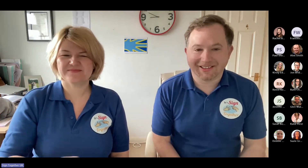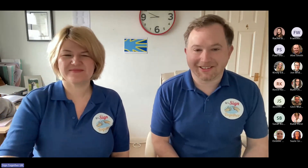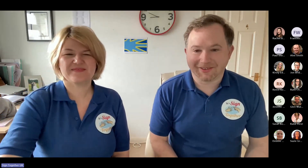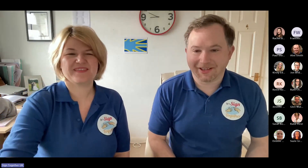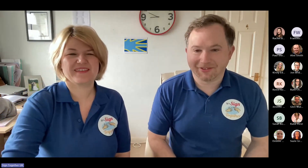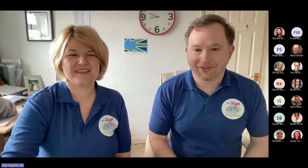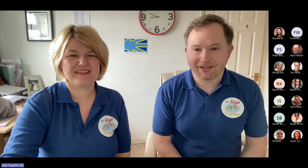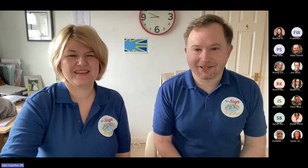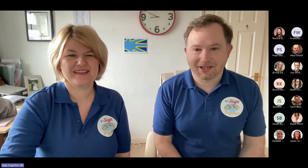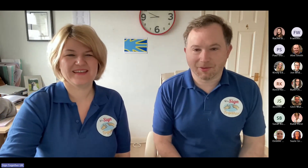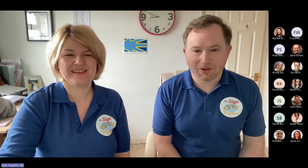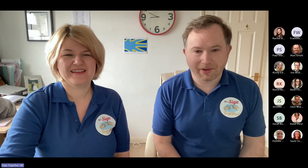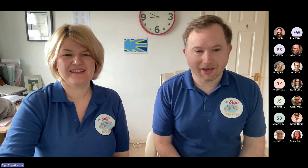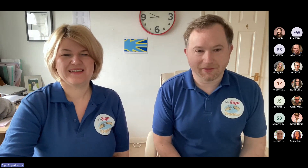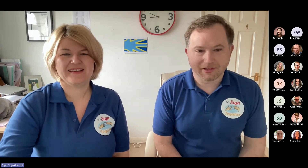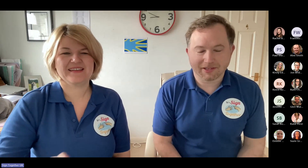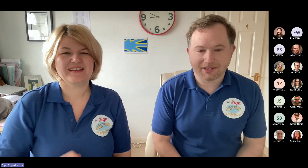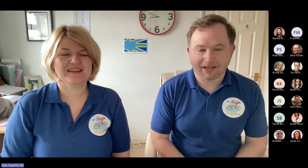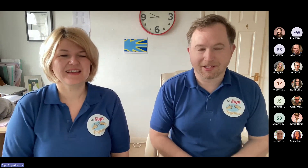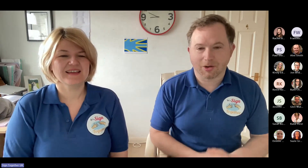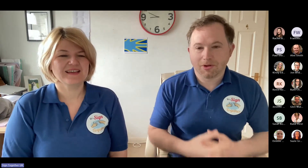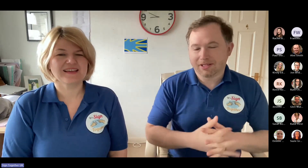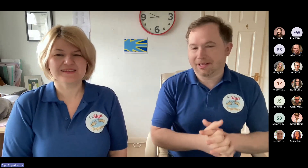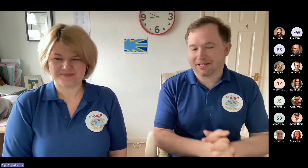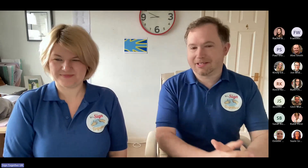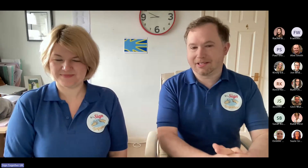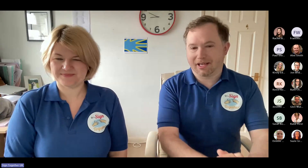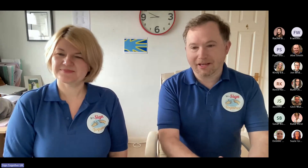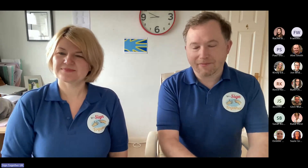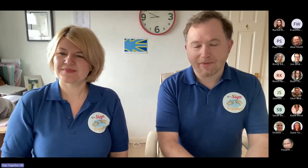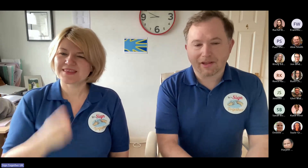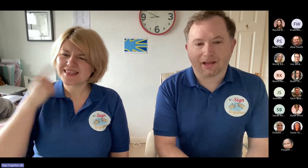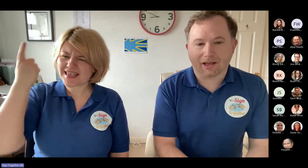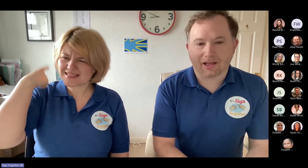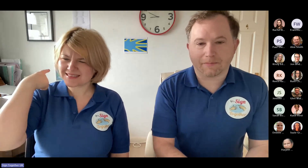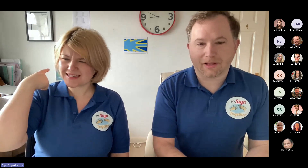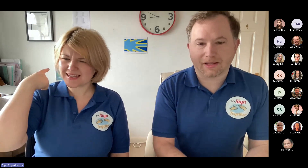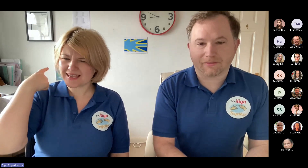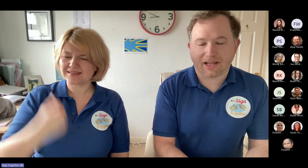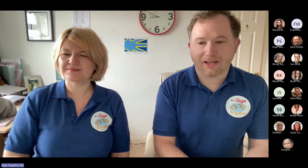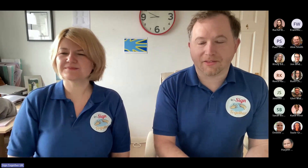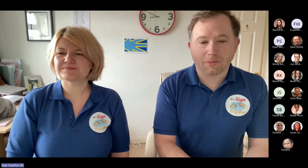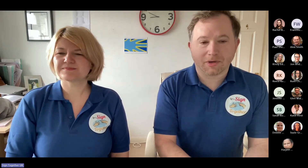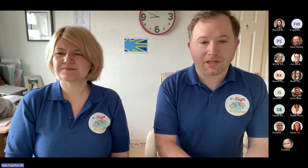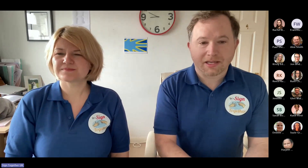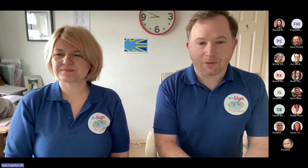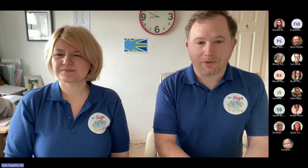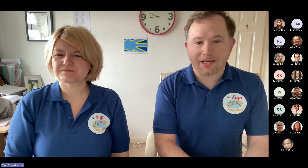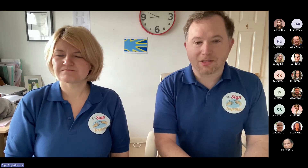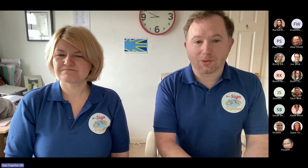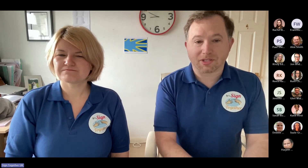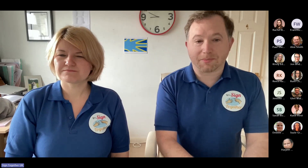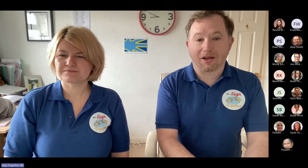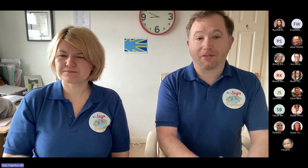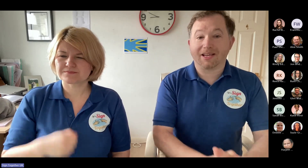Okie dokie. Right, so what are we covering today? So yesterday, for any of you who weren't here, we talked about that